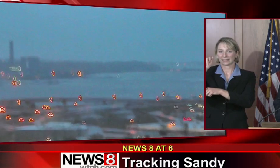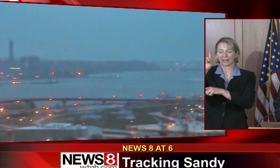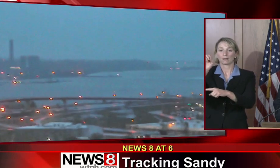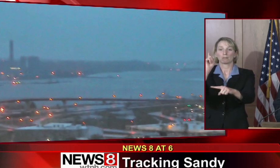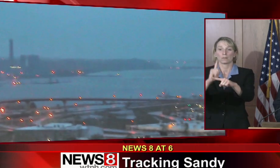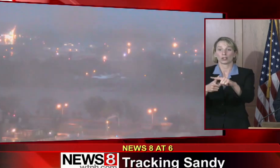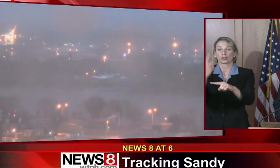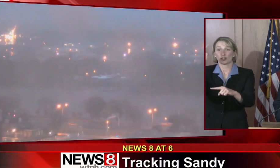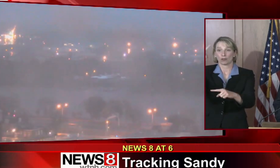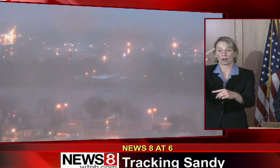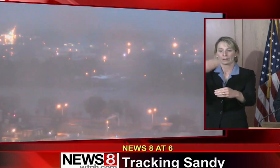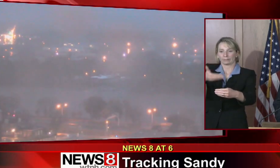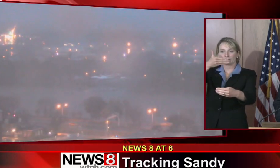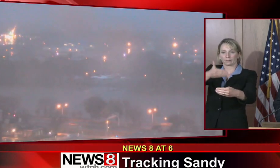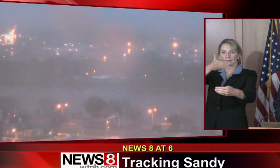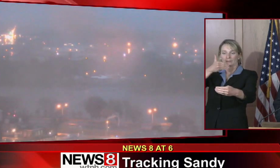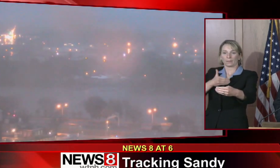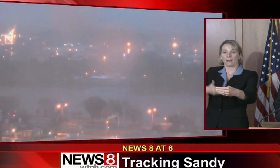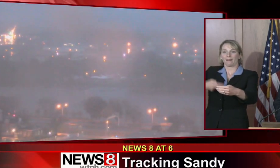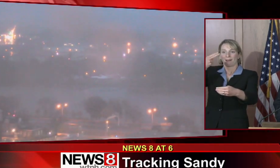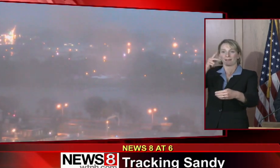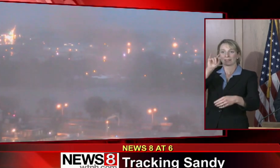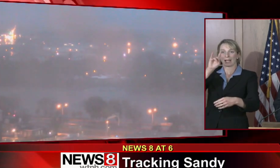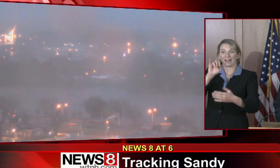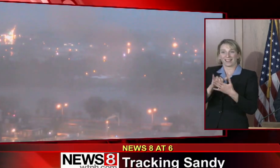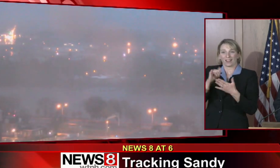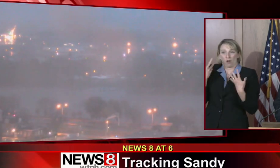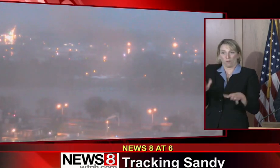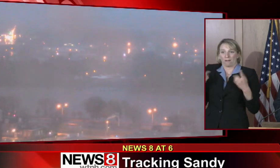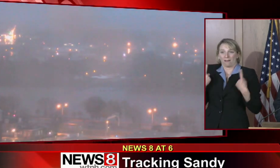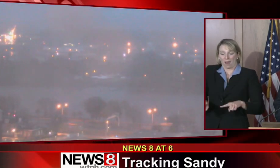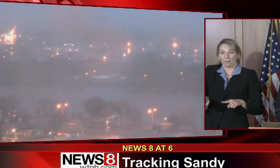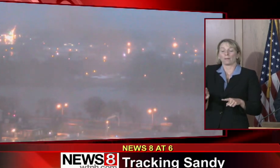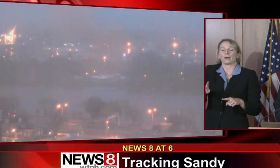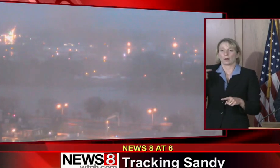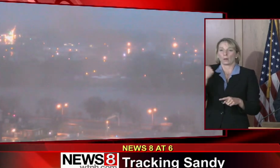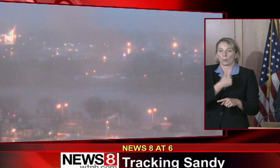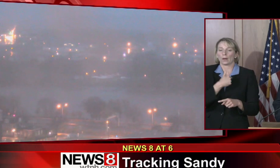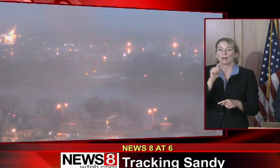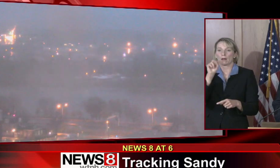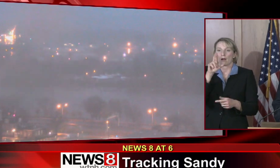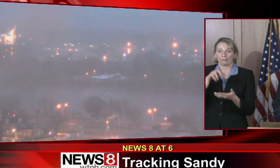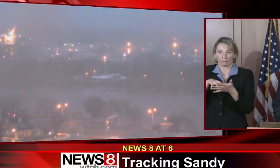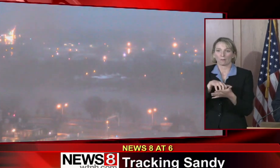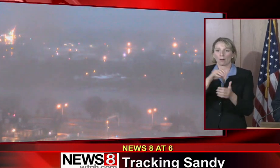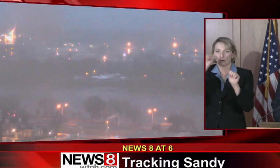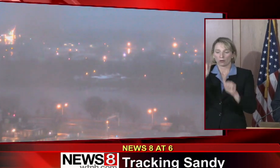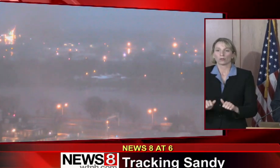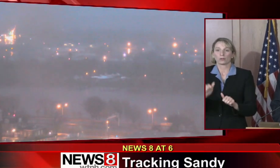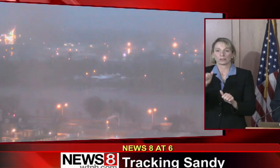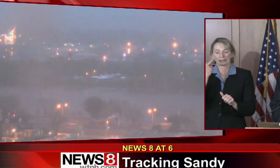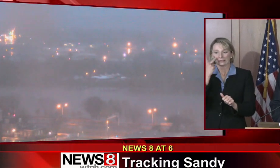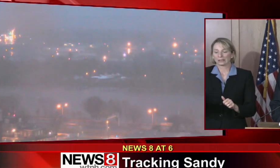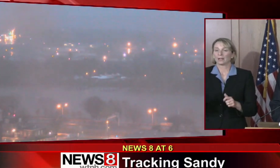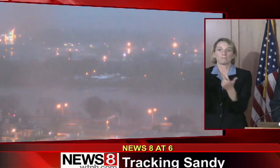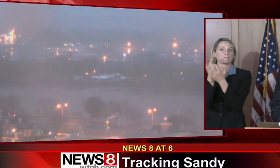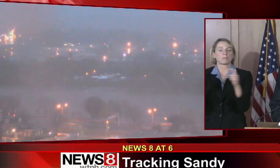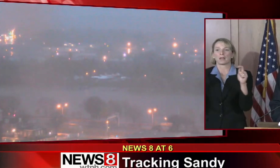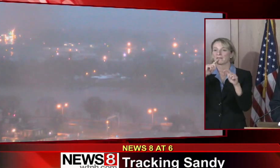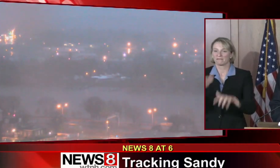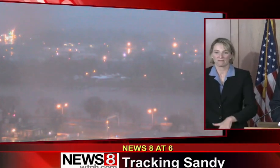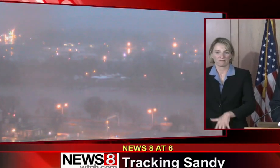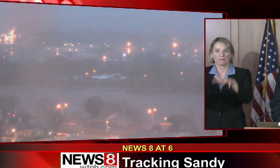that tides are not receding properly, this combination leaves us vulnerable to record flooding. At points all along the